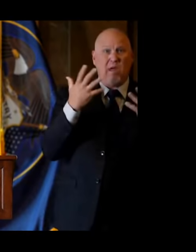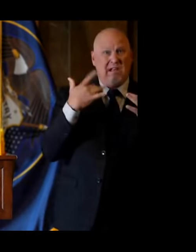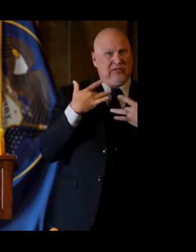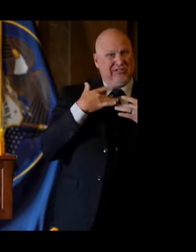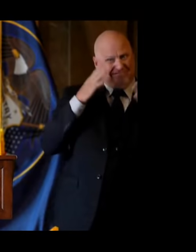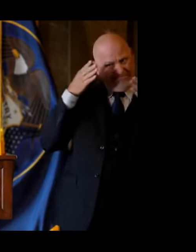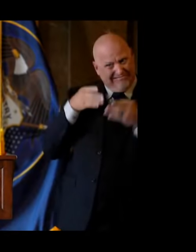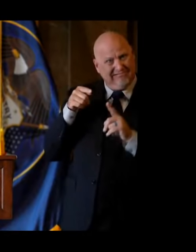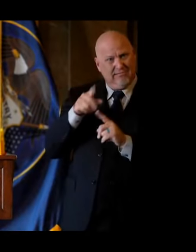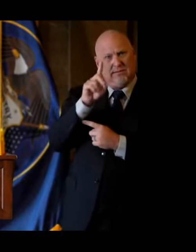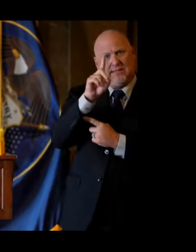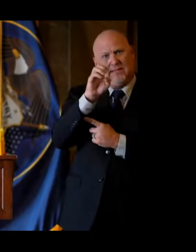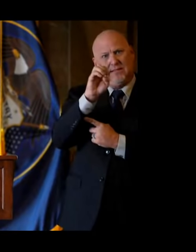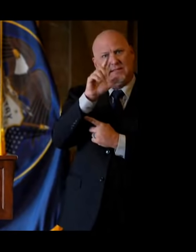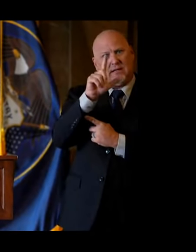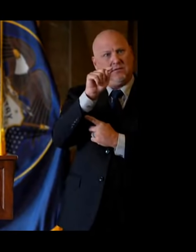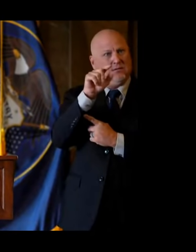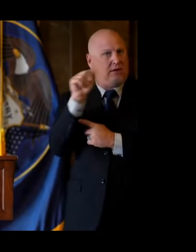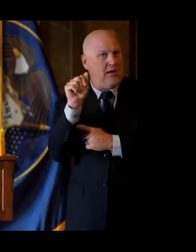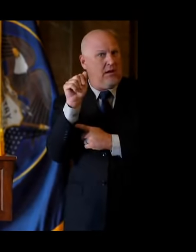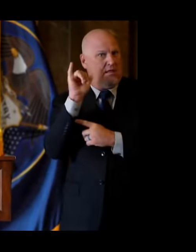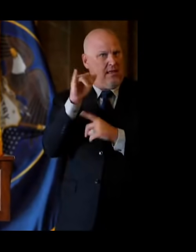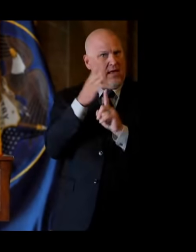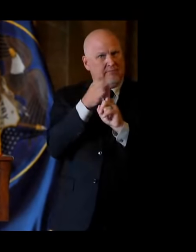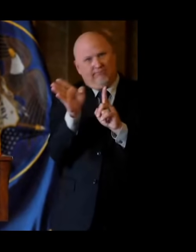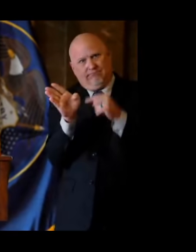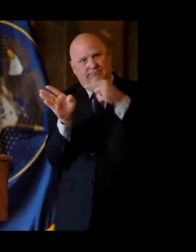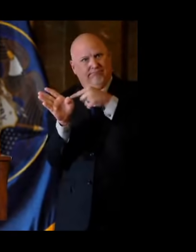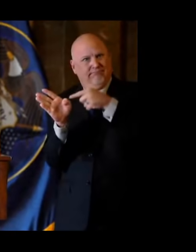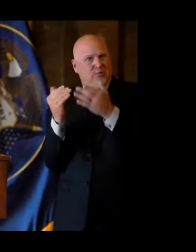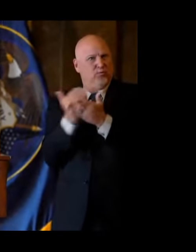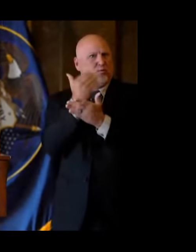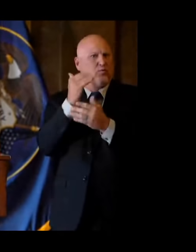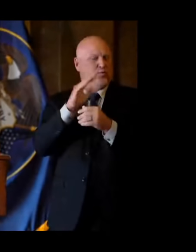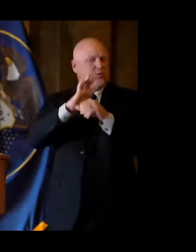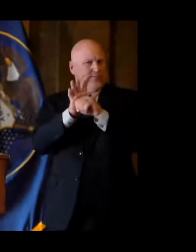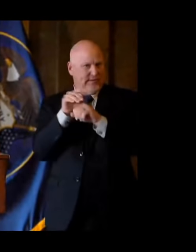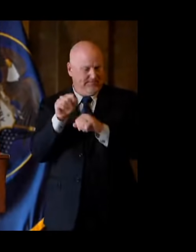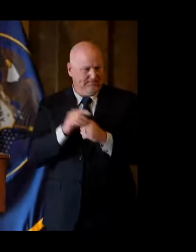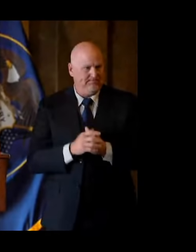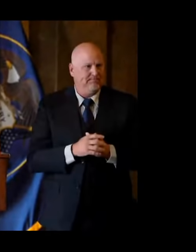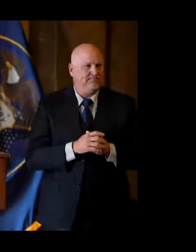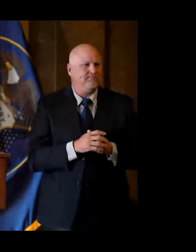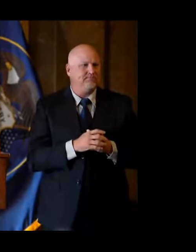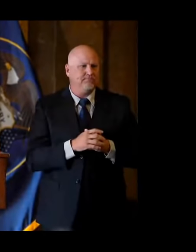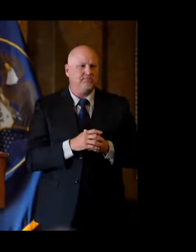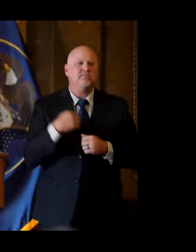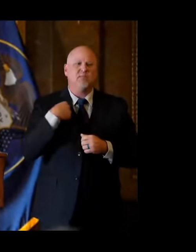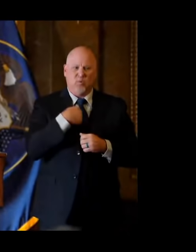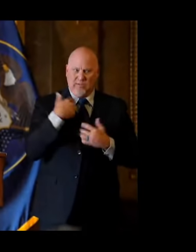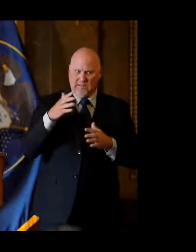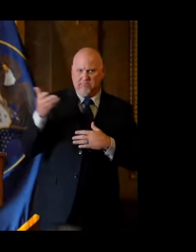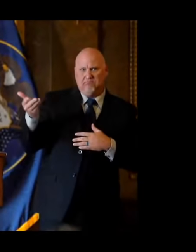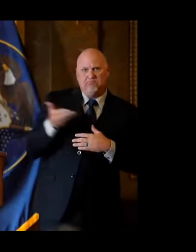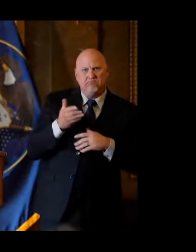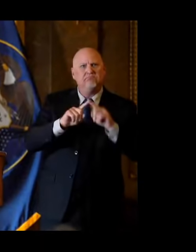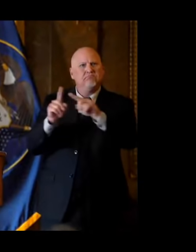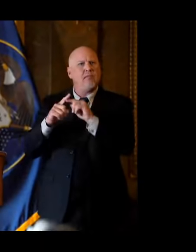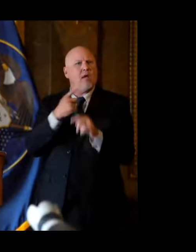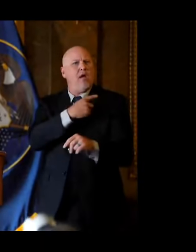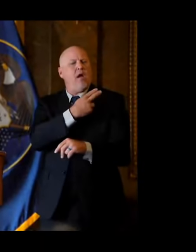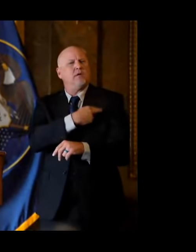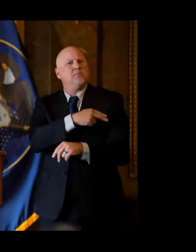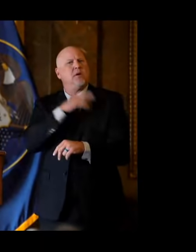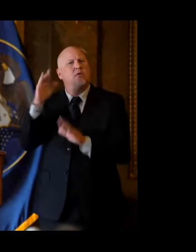had representatives from the hospitals that were with us, and the focus